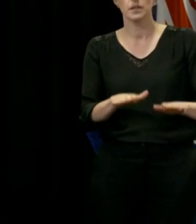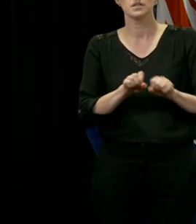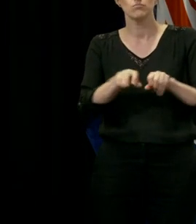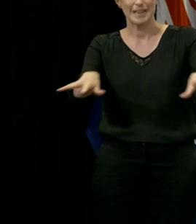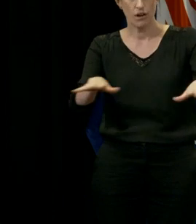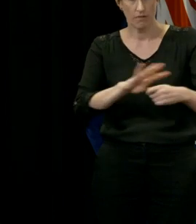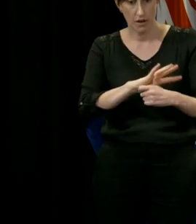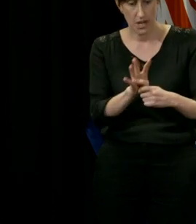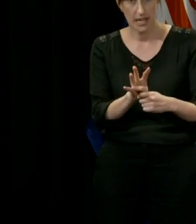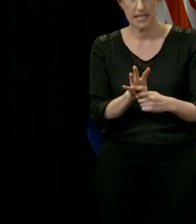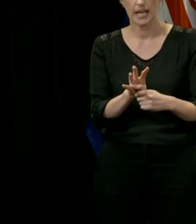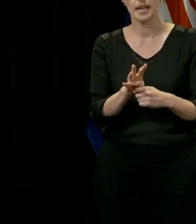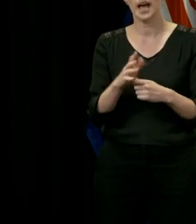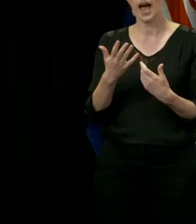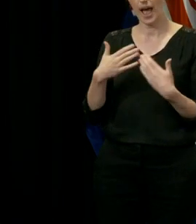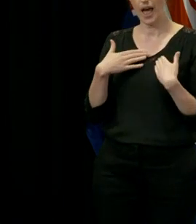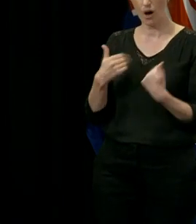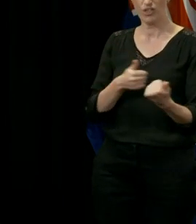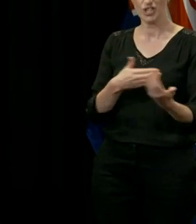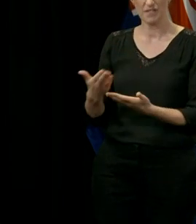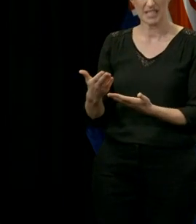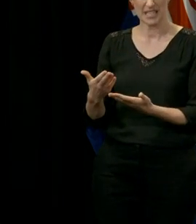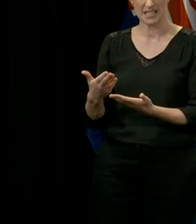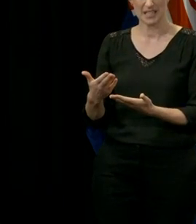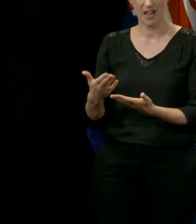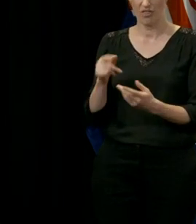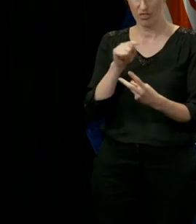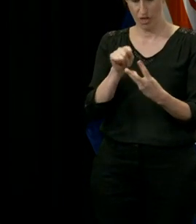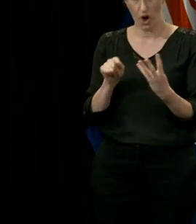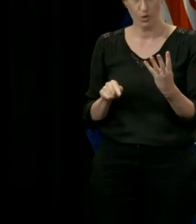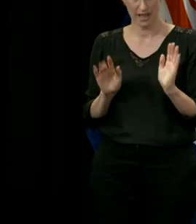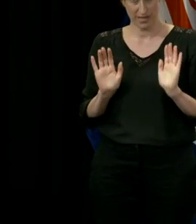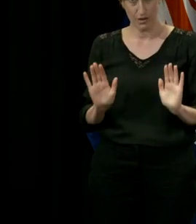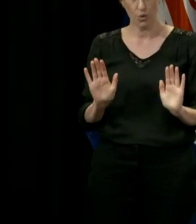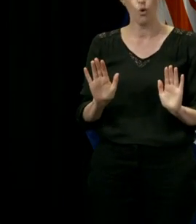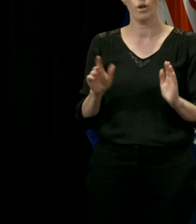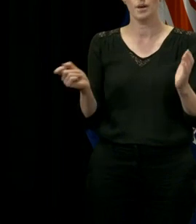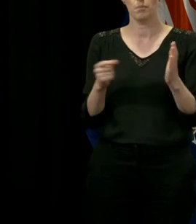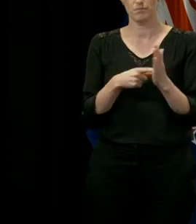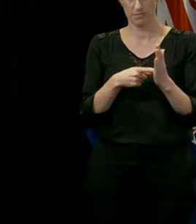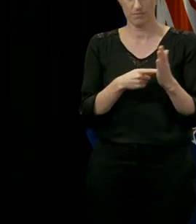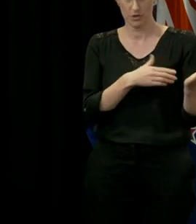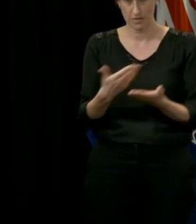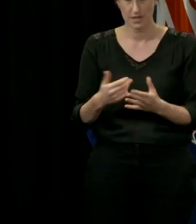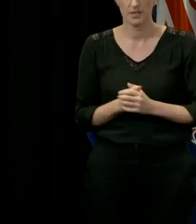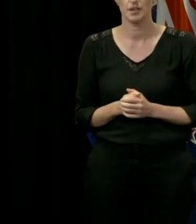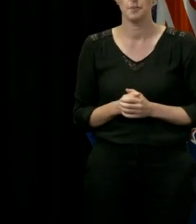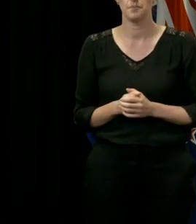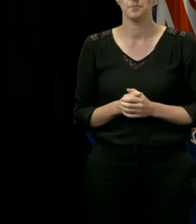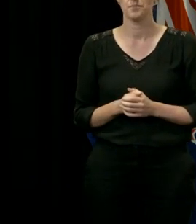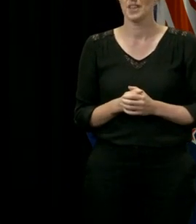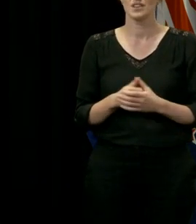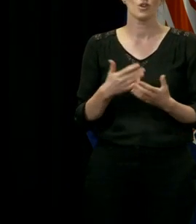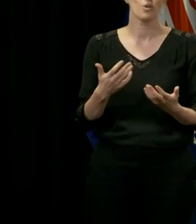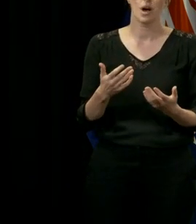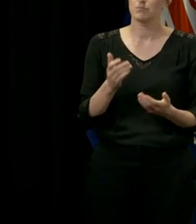so within those are the principles that we are working to. And so there will be a number of examples